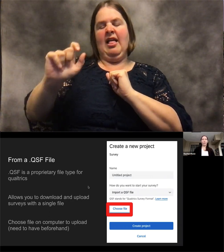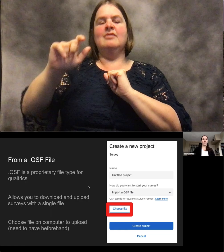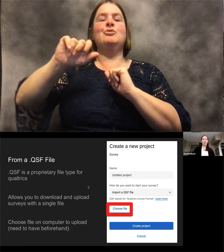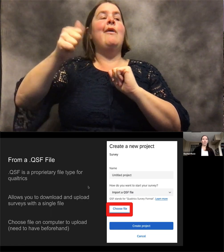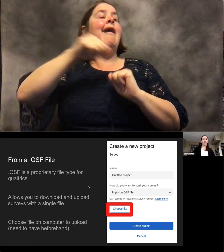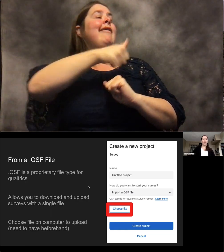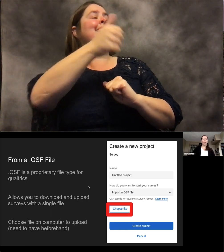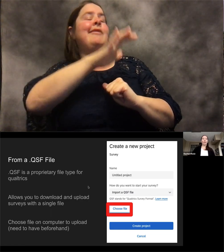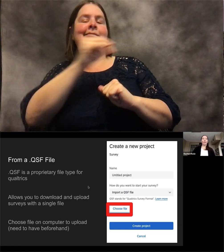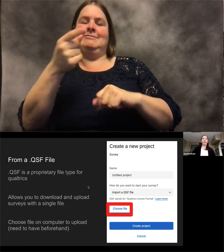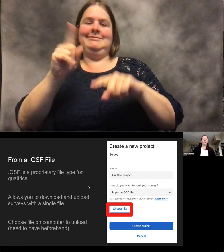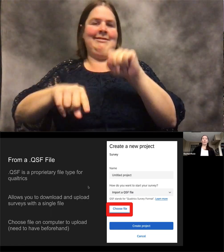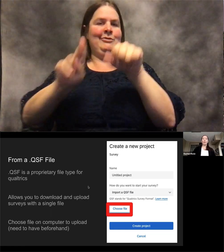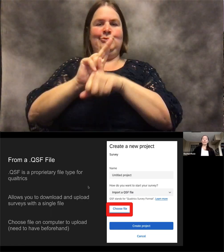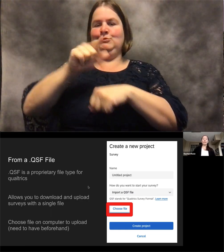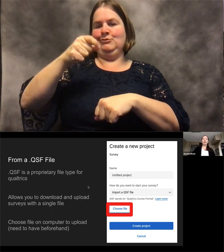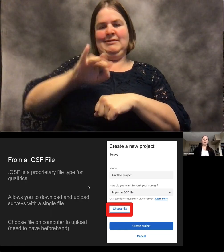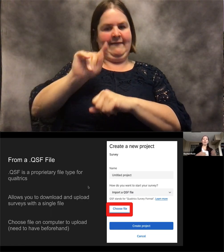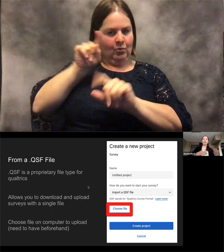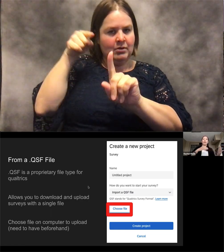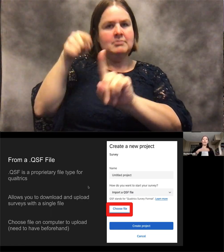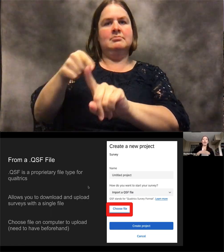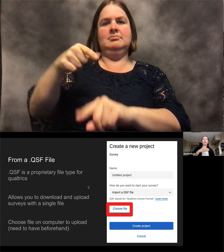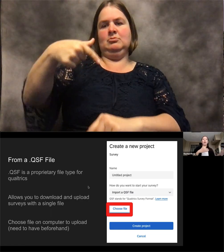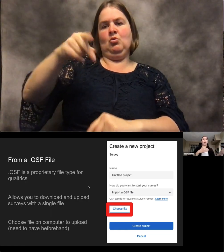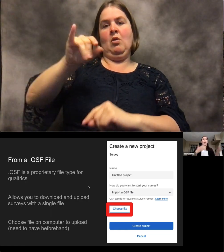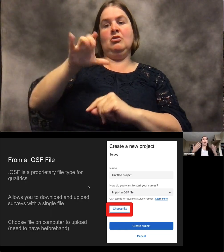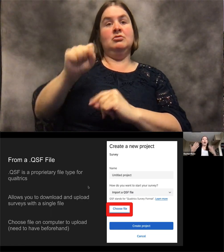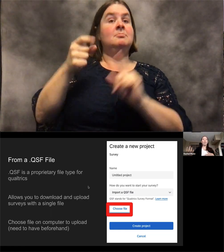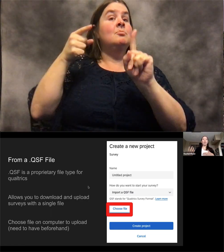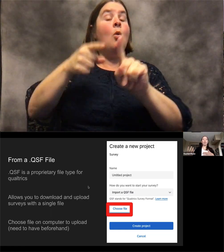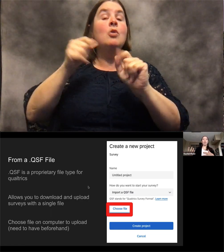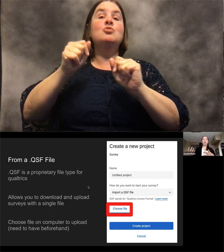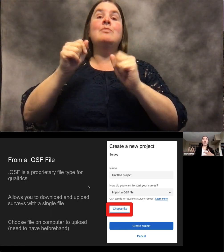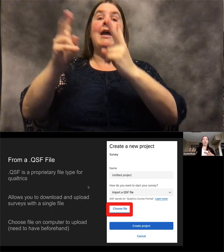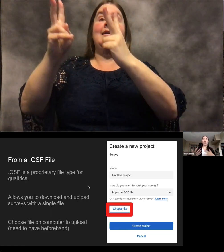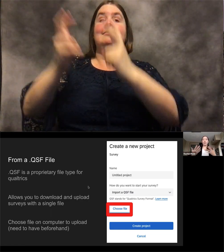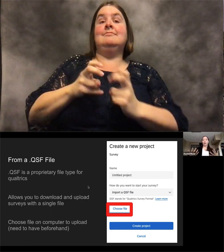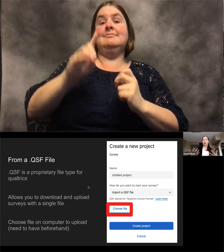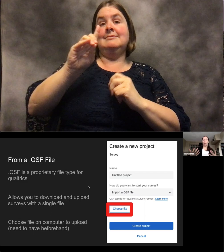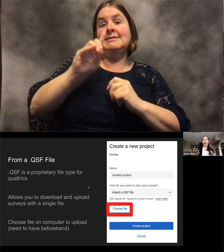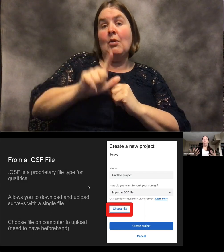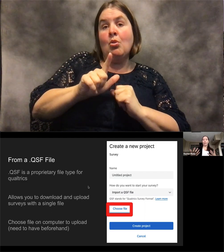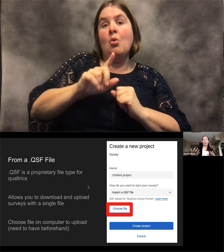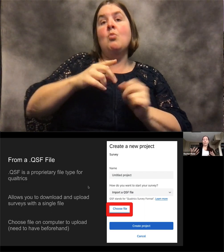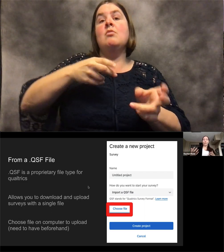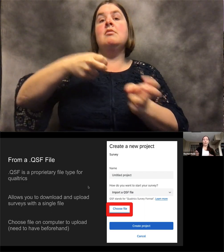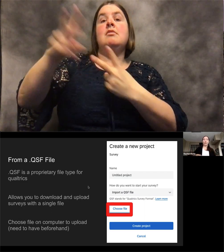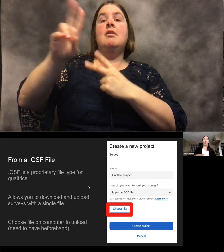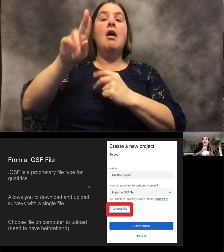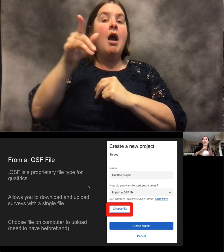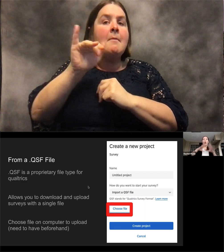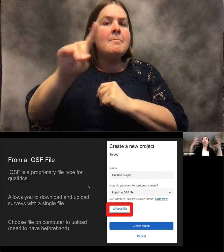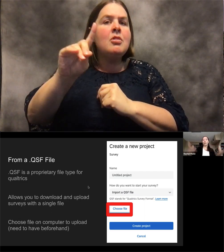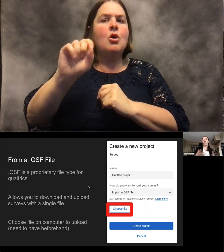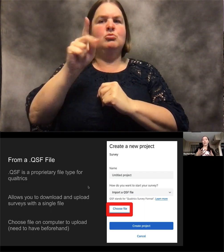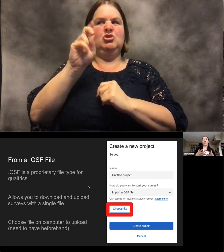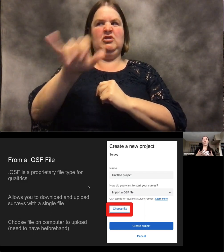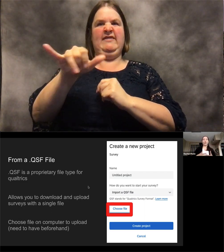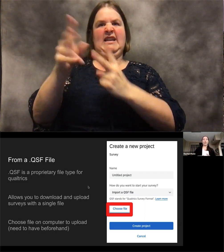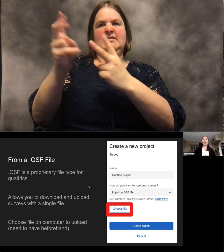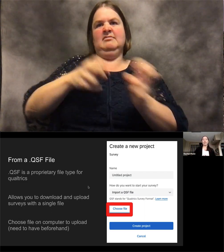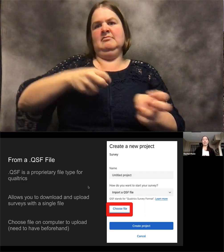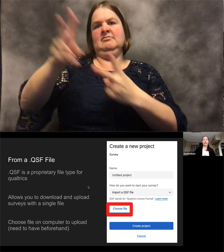type. But basically, you can download and upload surveys with a single file. So all